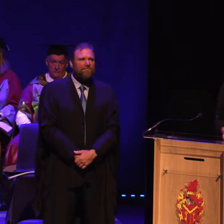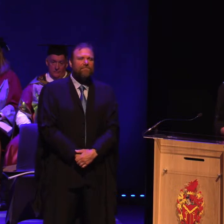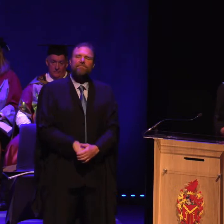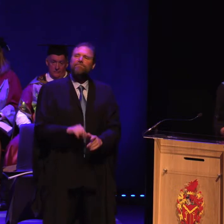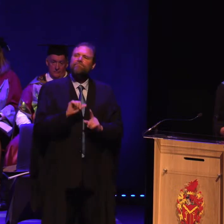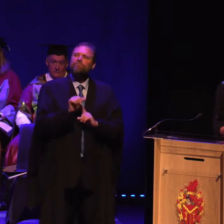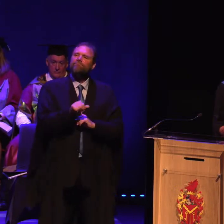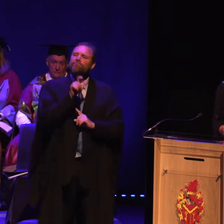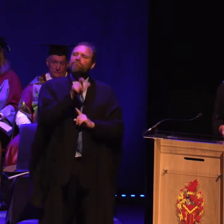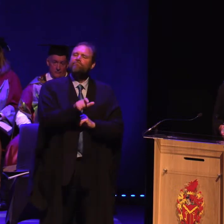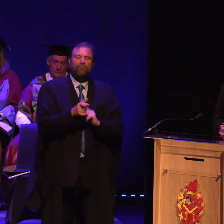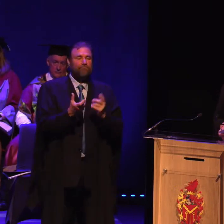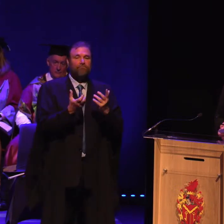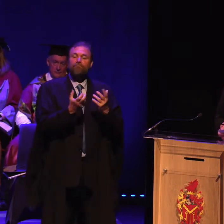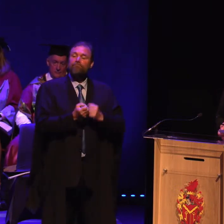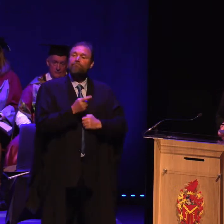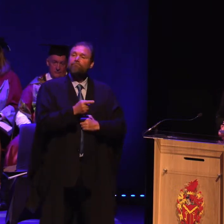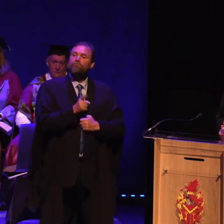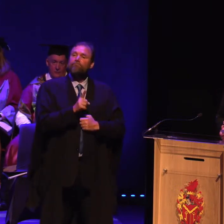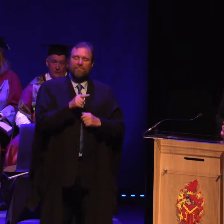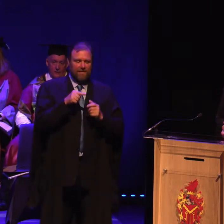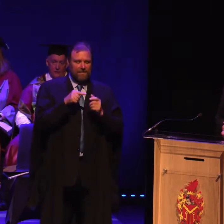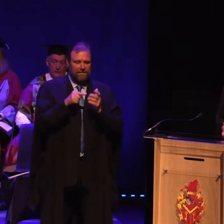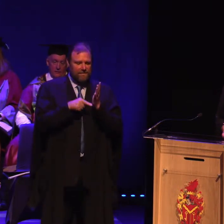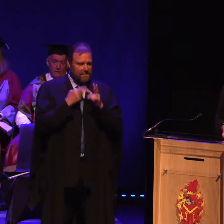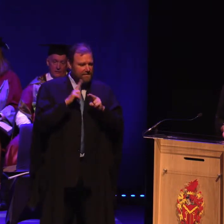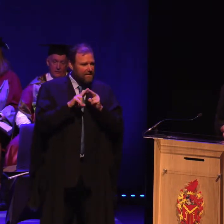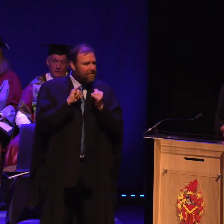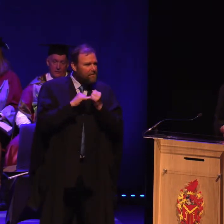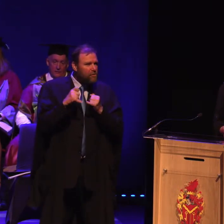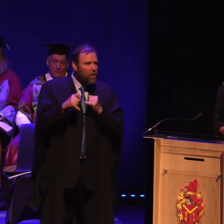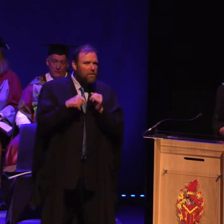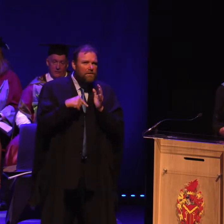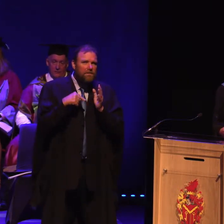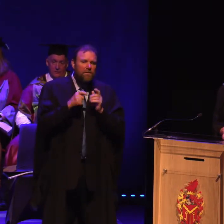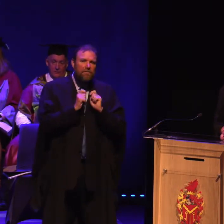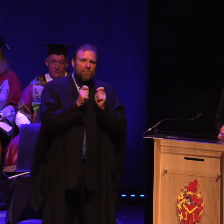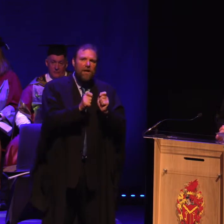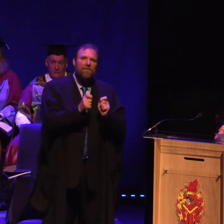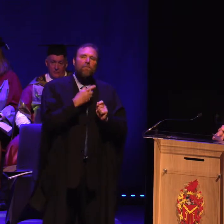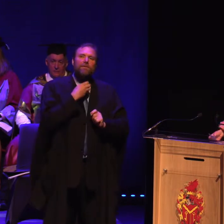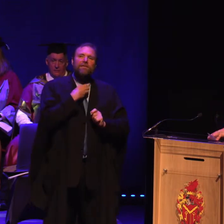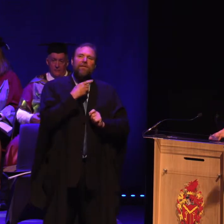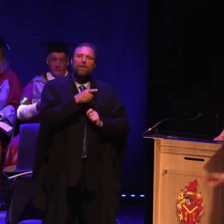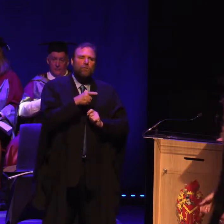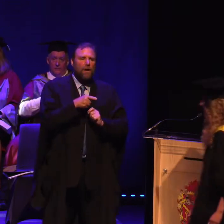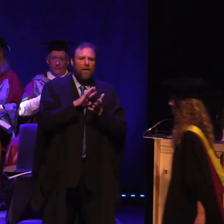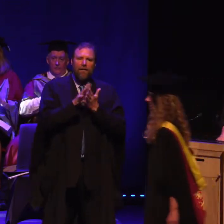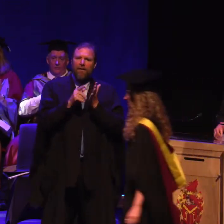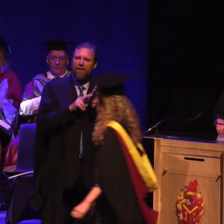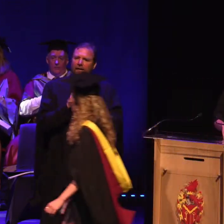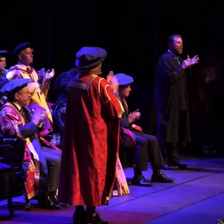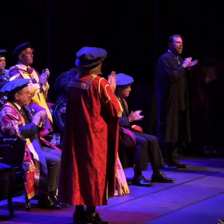The next student is the recipient of the Taffathop Prize for Aphasia, Tamsin Friend.